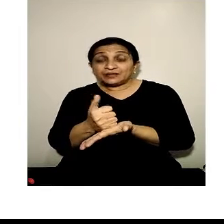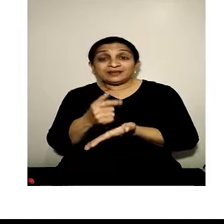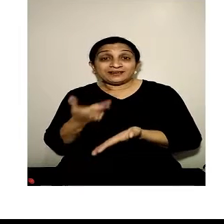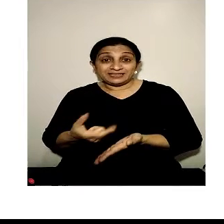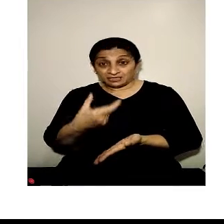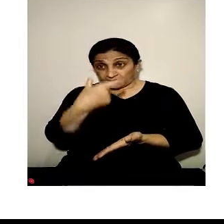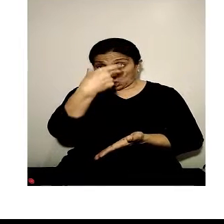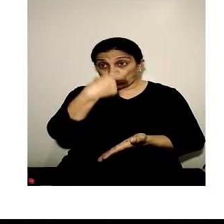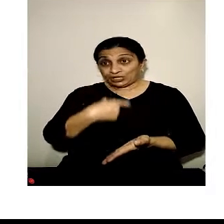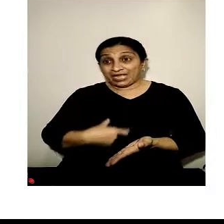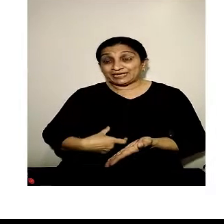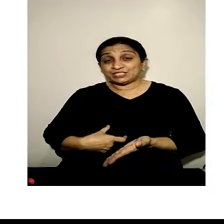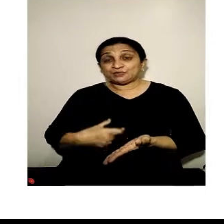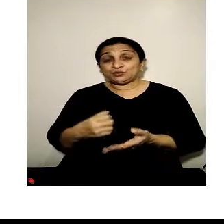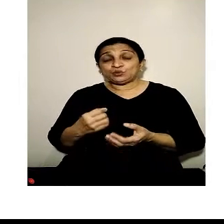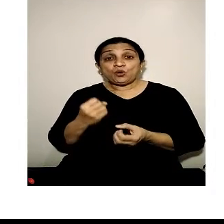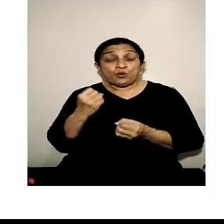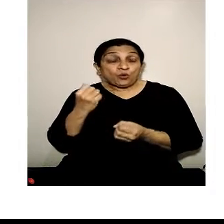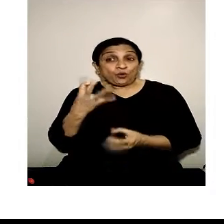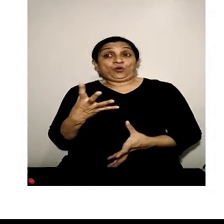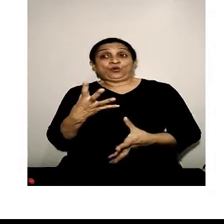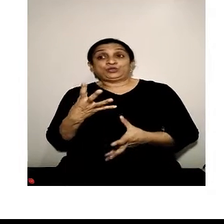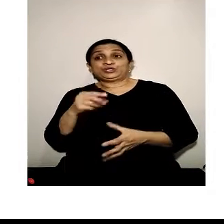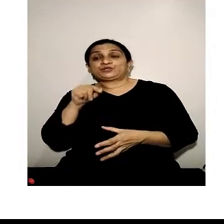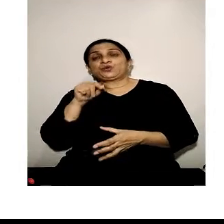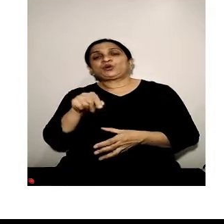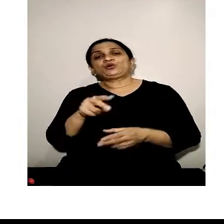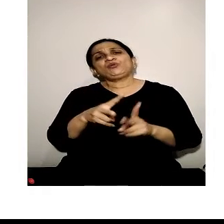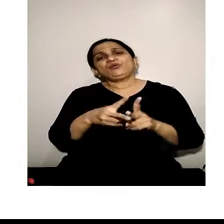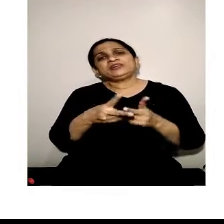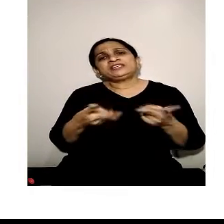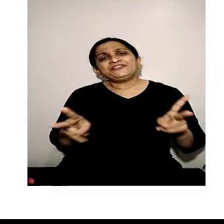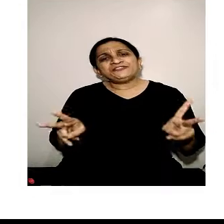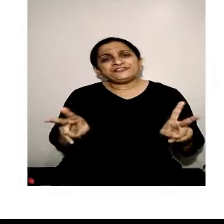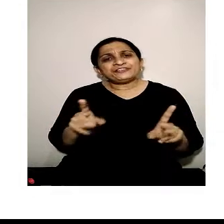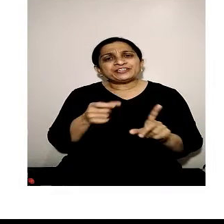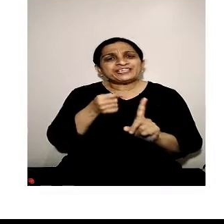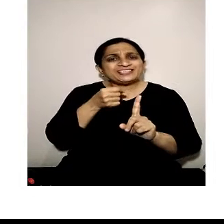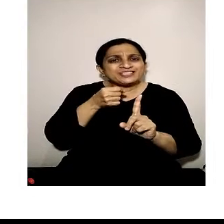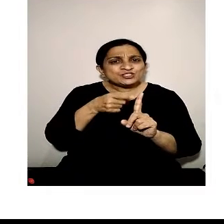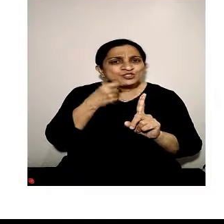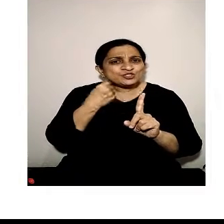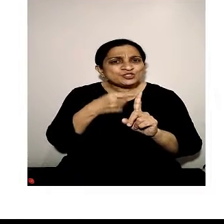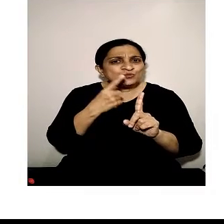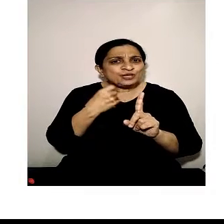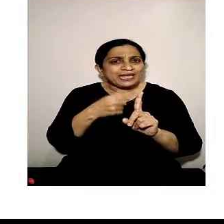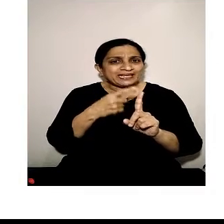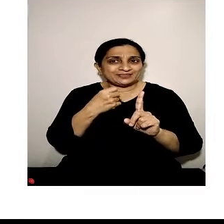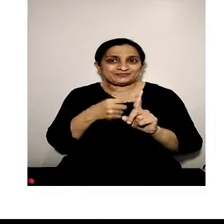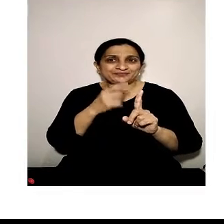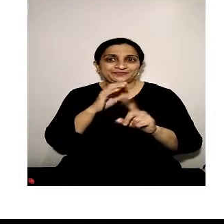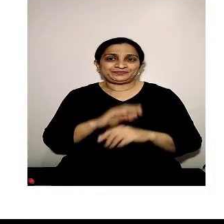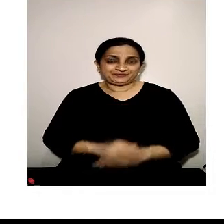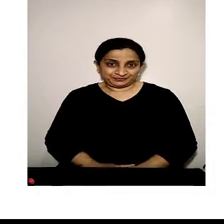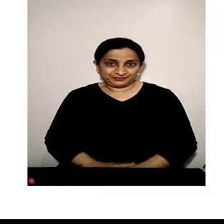helps the organism to respond to different stimuli.